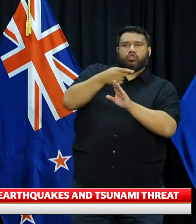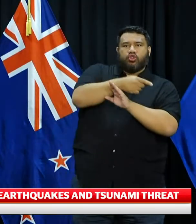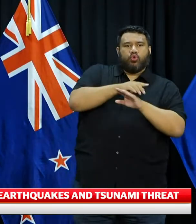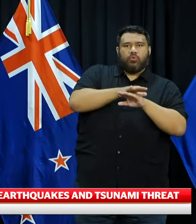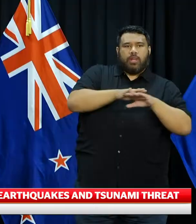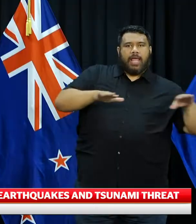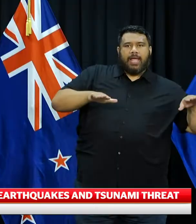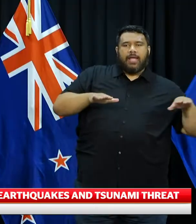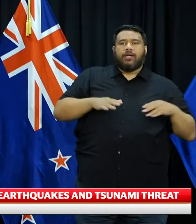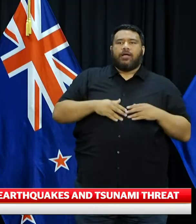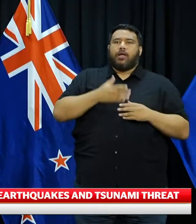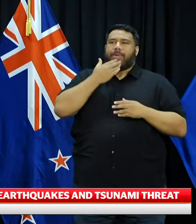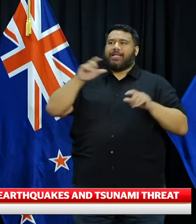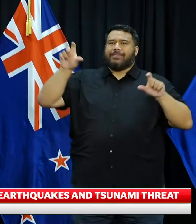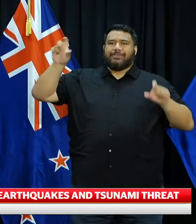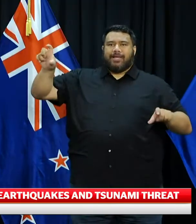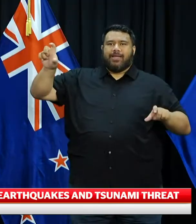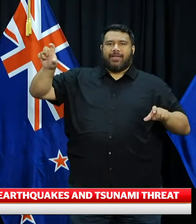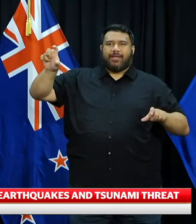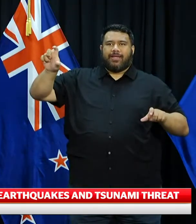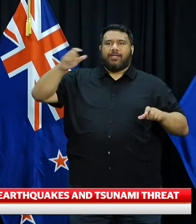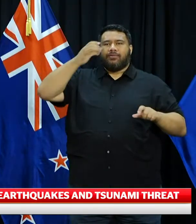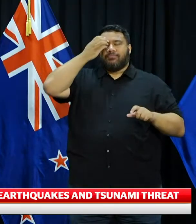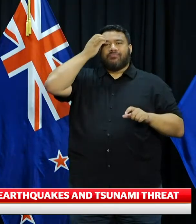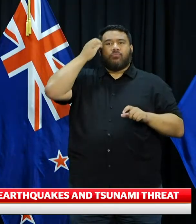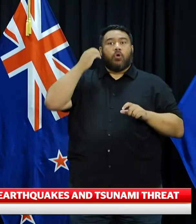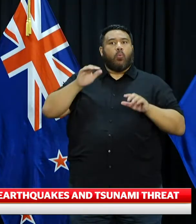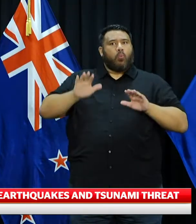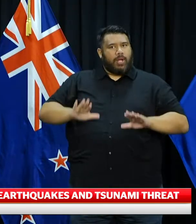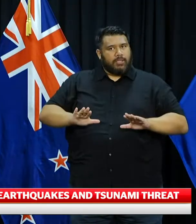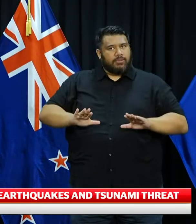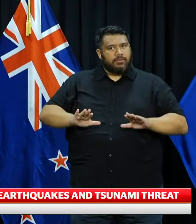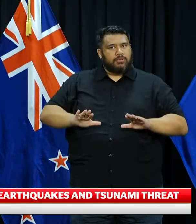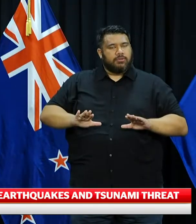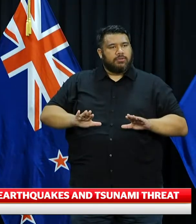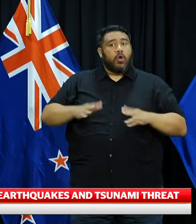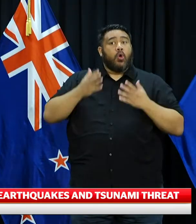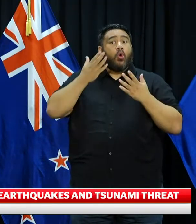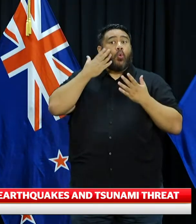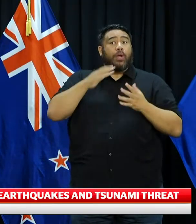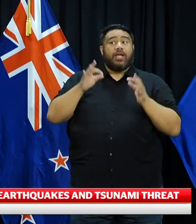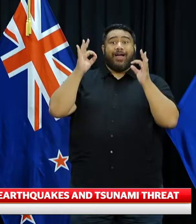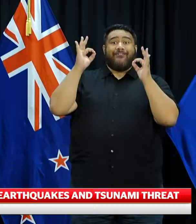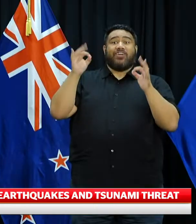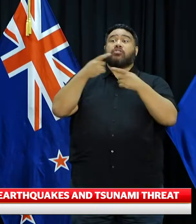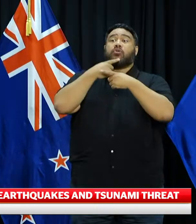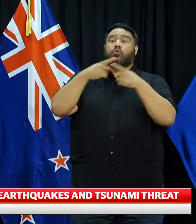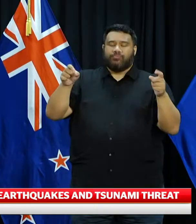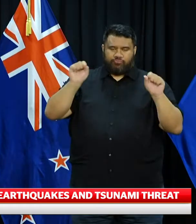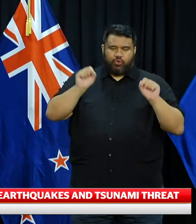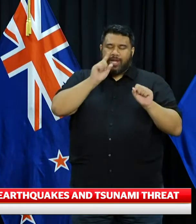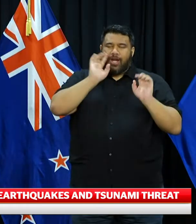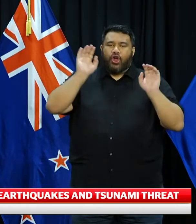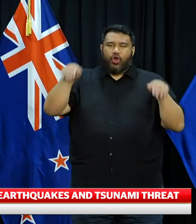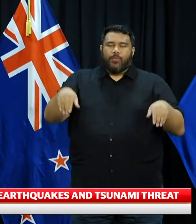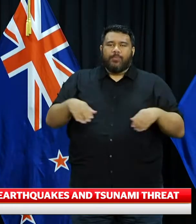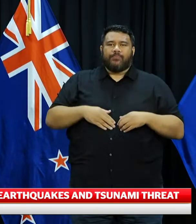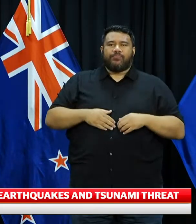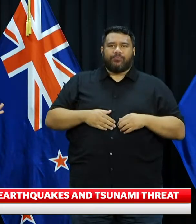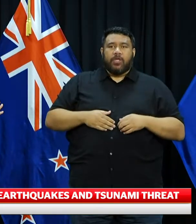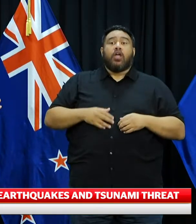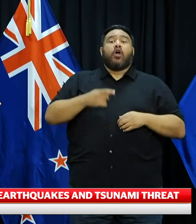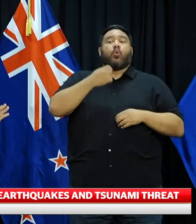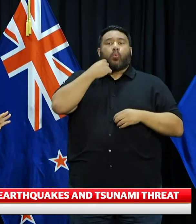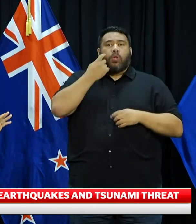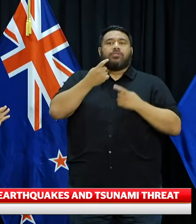you are until the official all clear is given. The official all clear will be given when